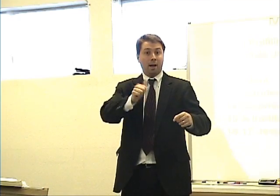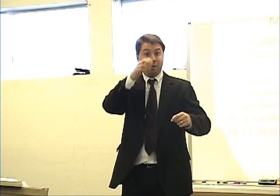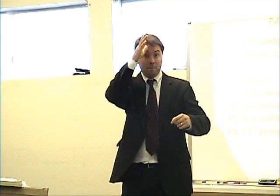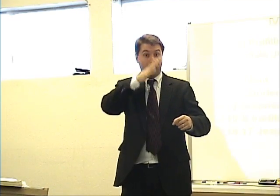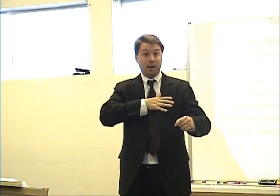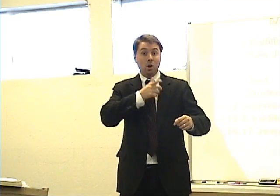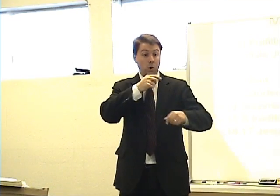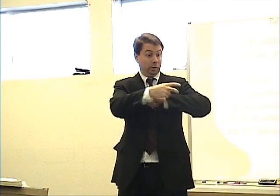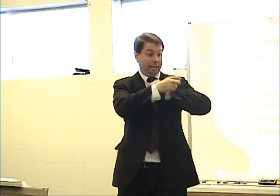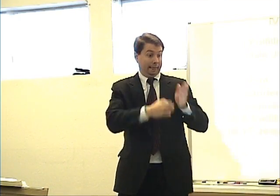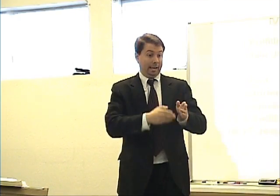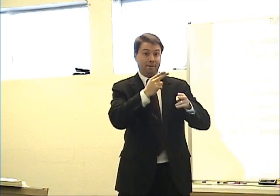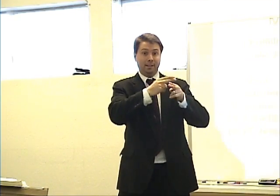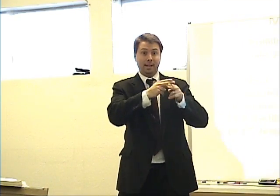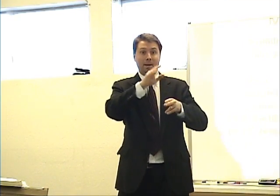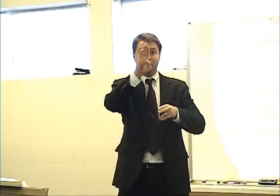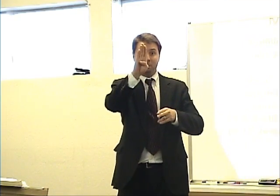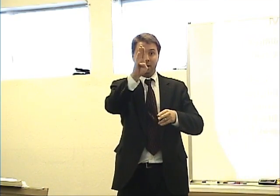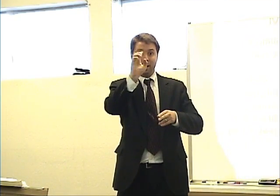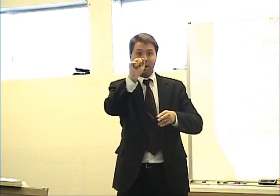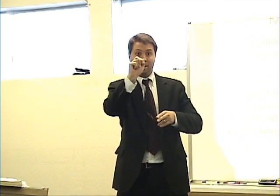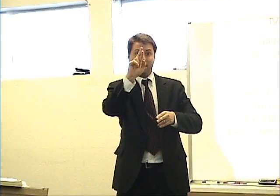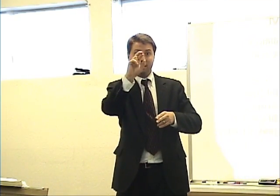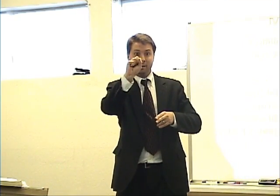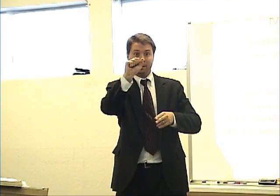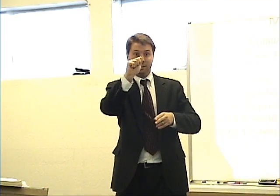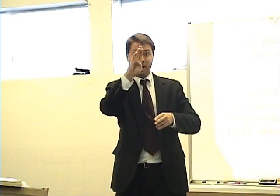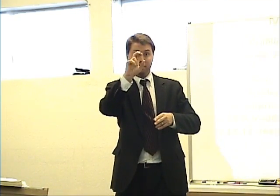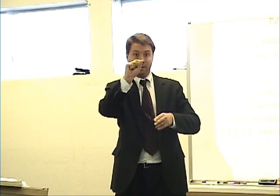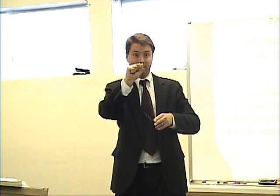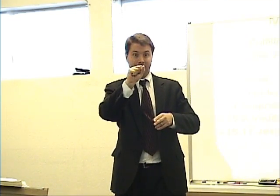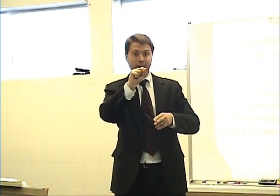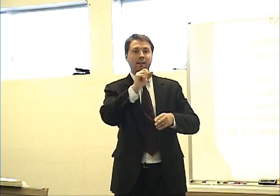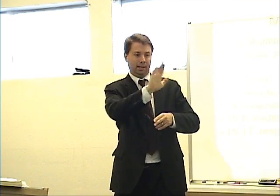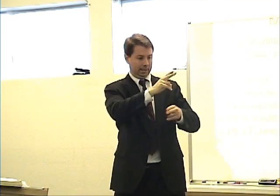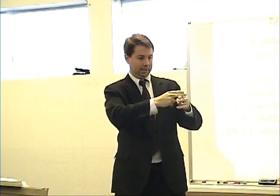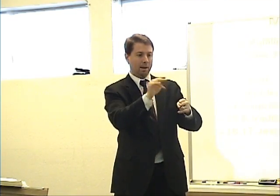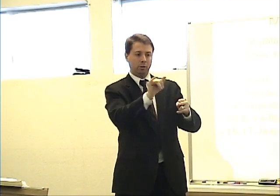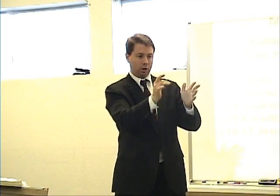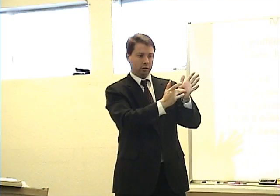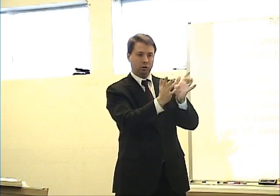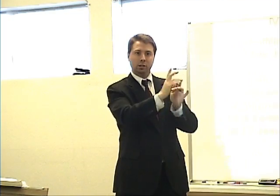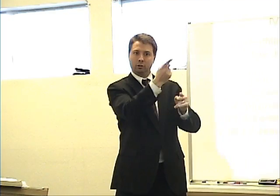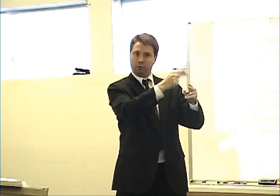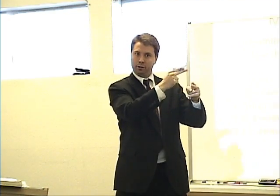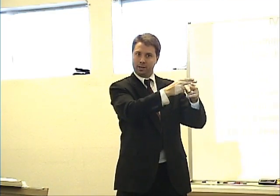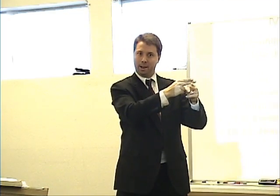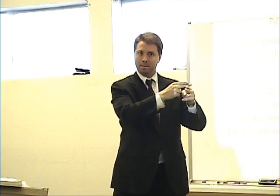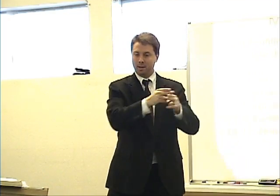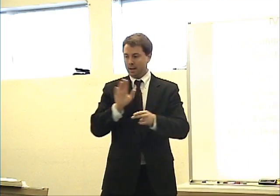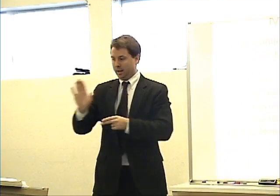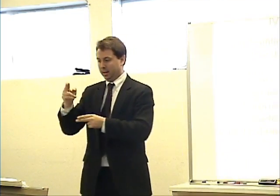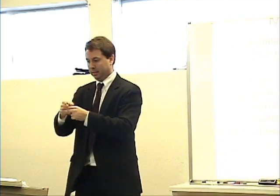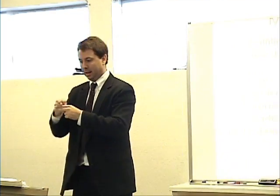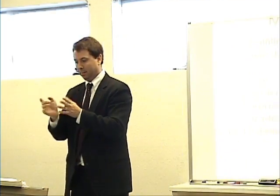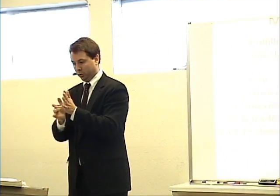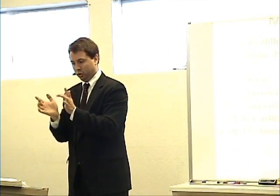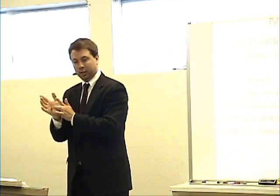Other man, who was a thief, his name was B-A-R, Sabbath. His name was also Jesus' first name. His name was